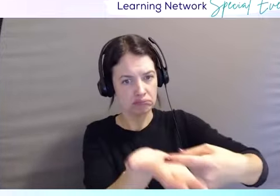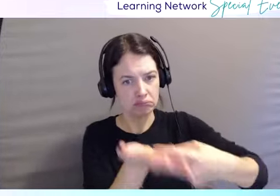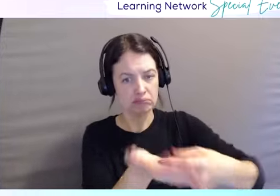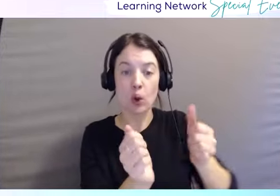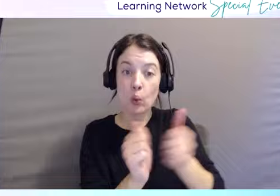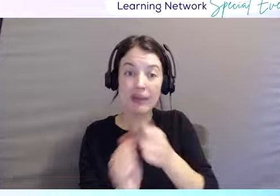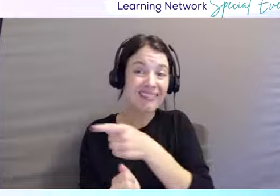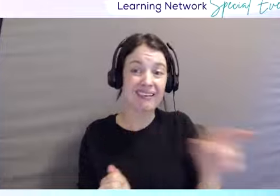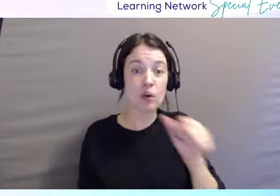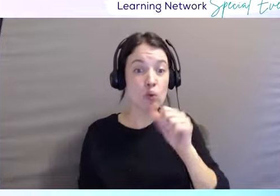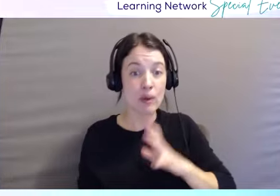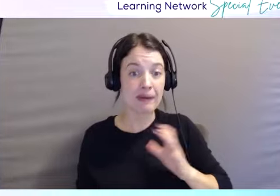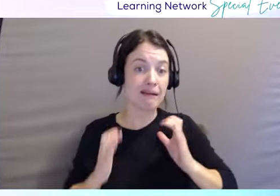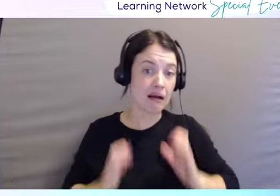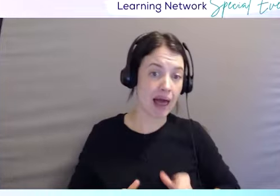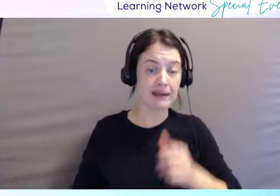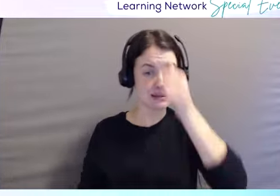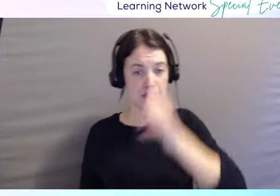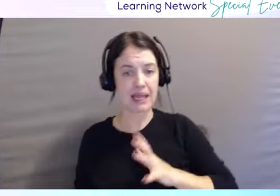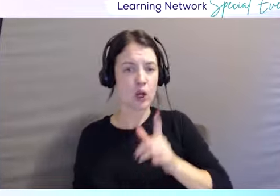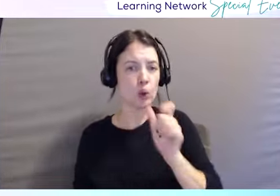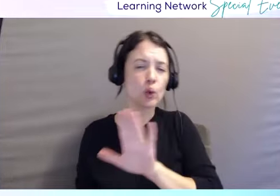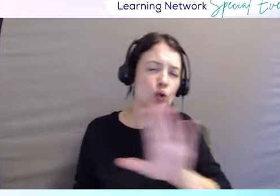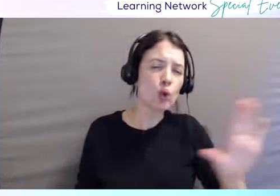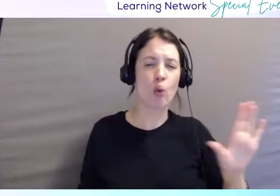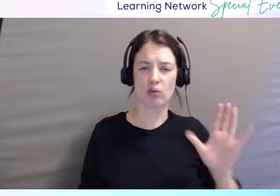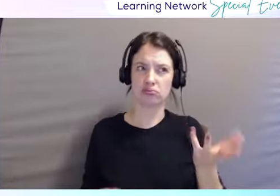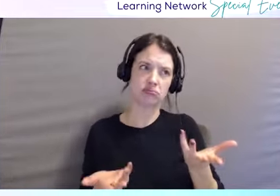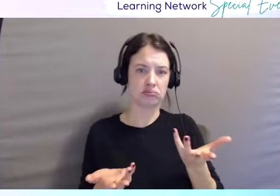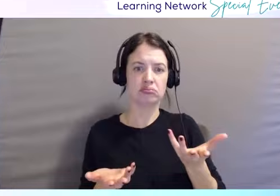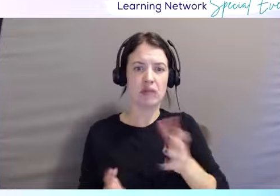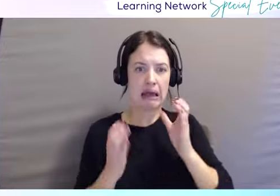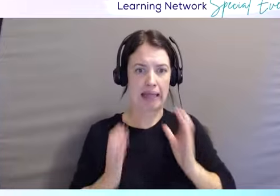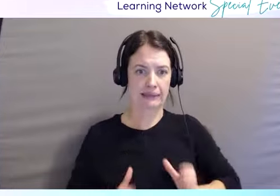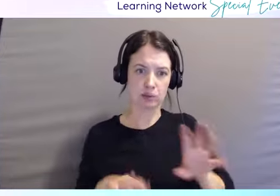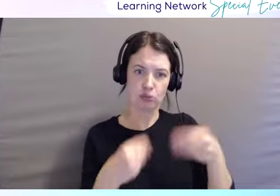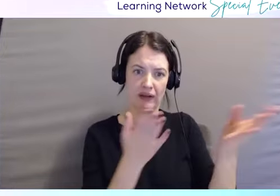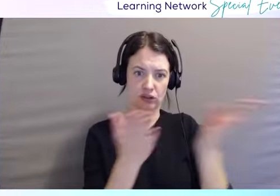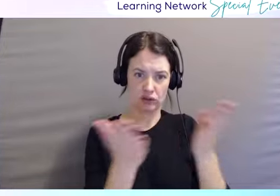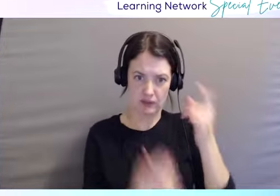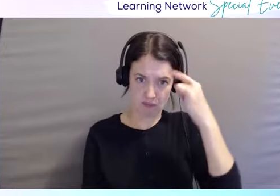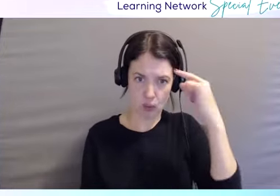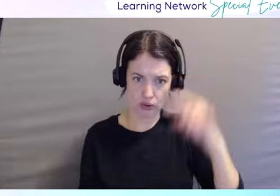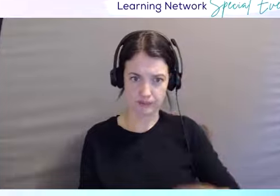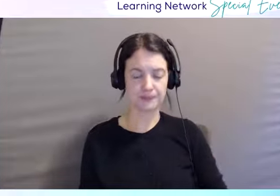women or men or whoever your populations are in your agency. In other